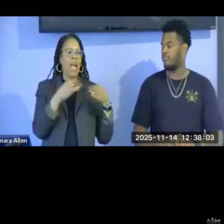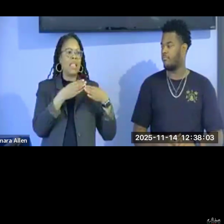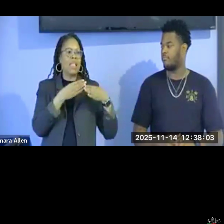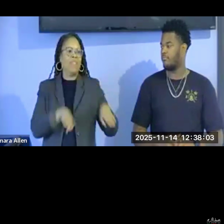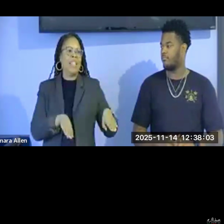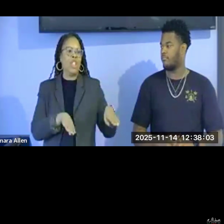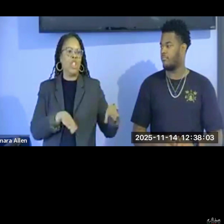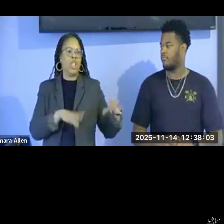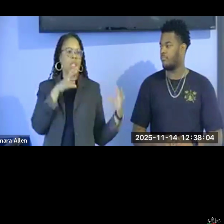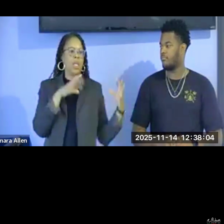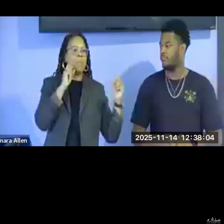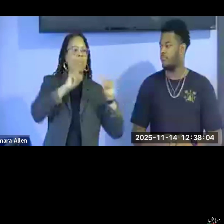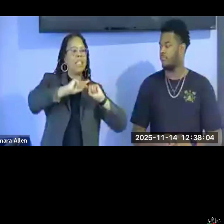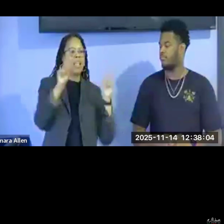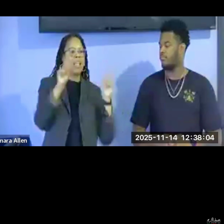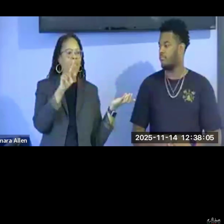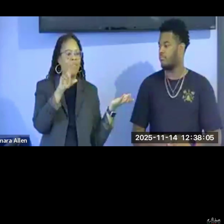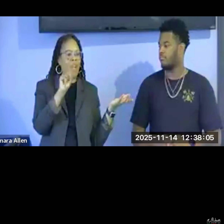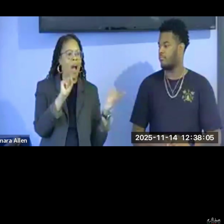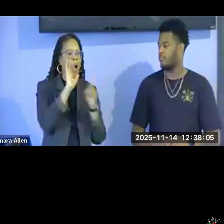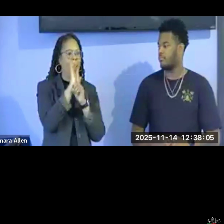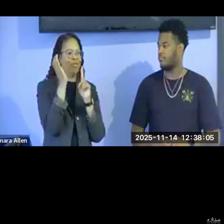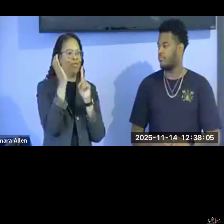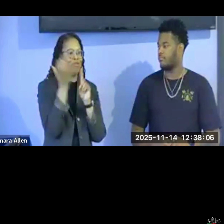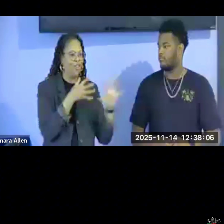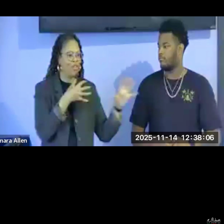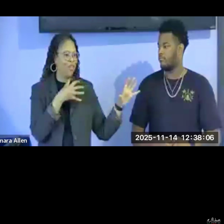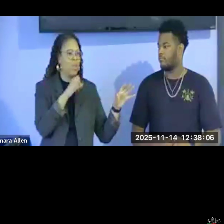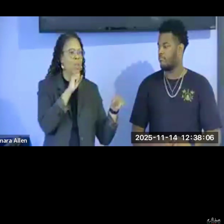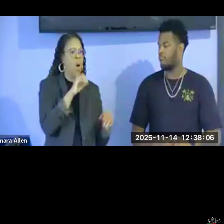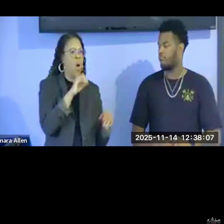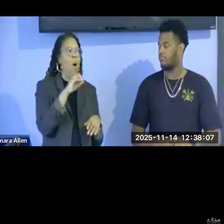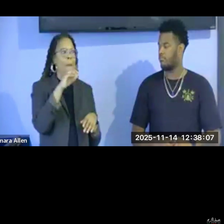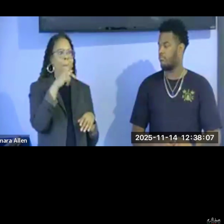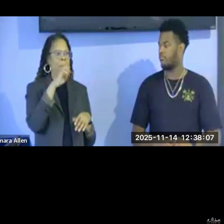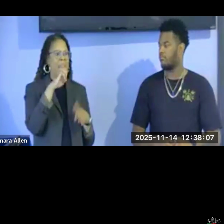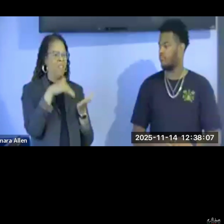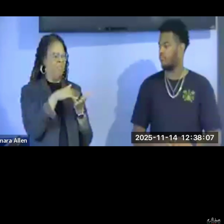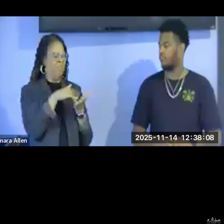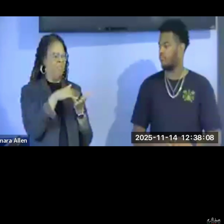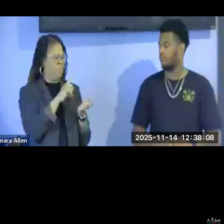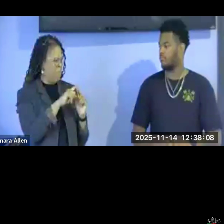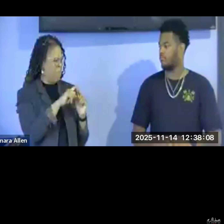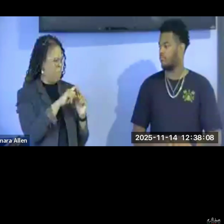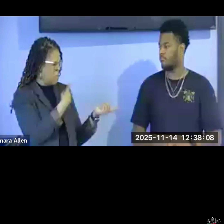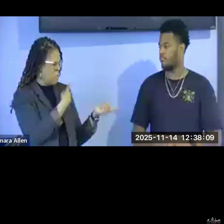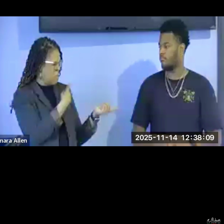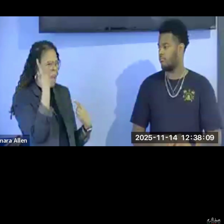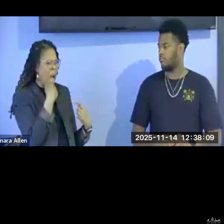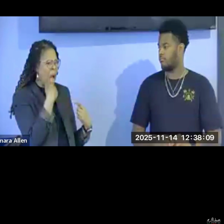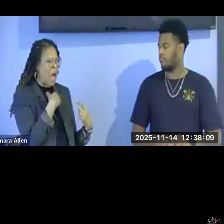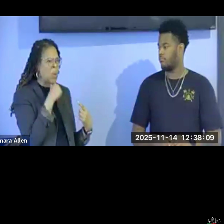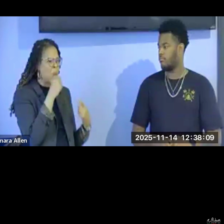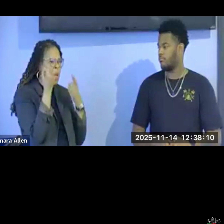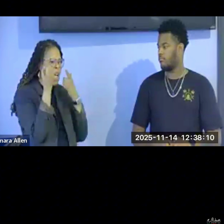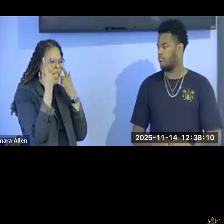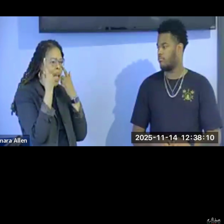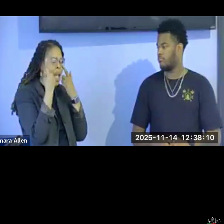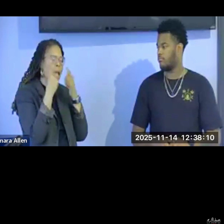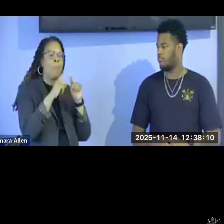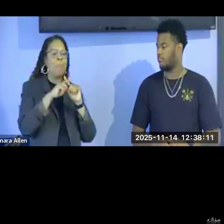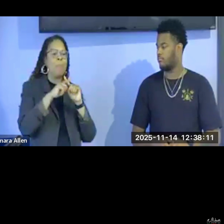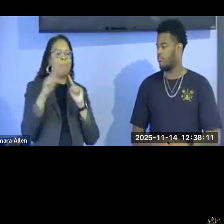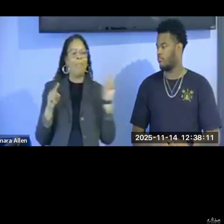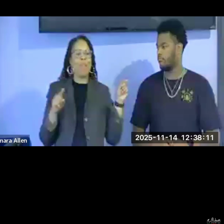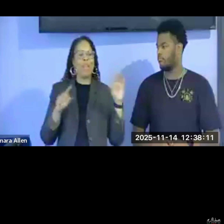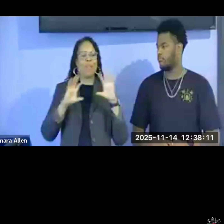Nigeria. And both of them couldn't really get along because of the difference in values and in culture. And so Pete would often think